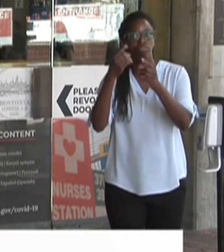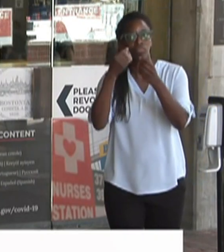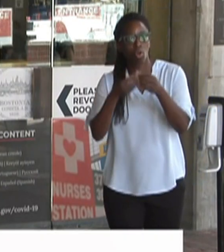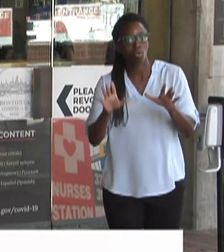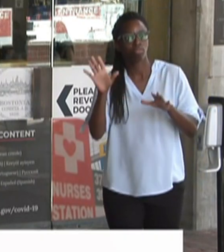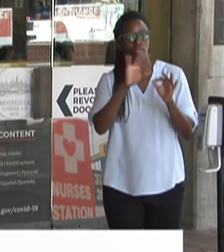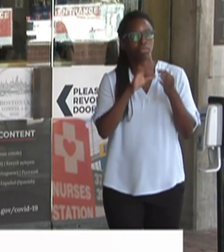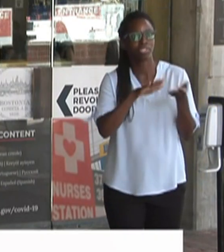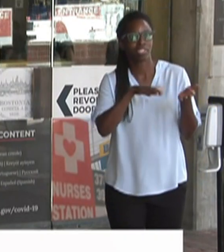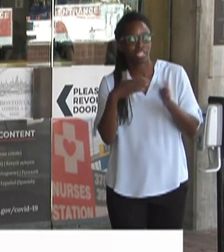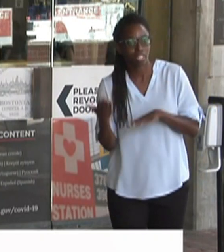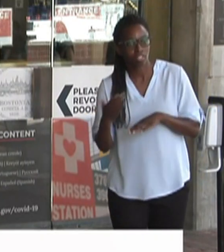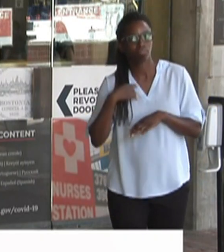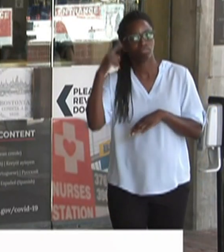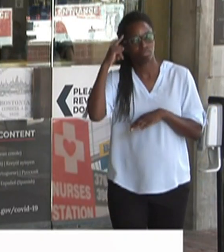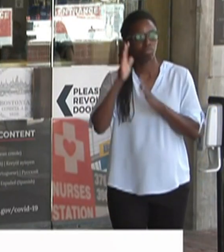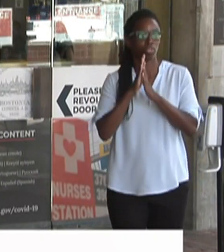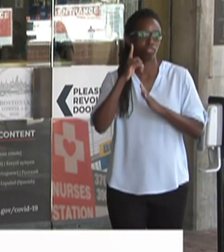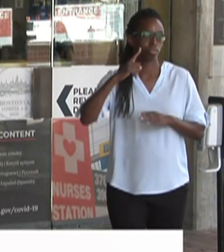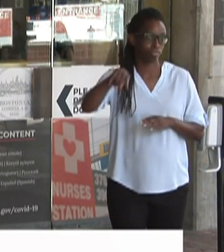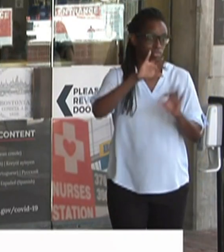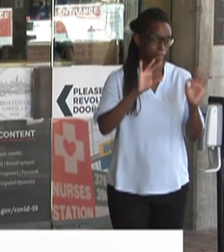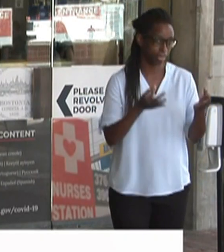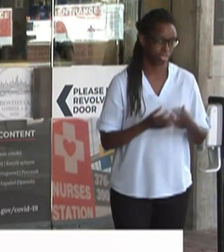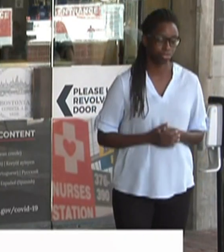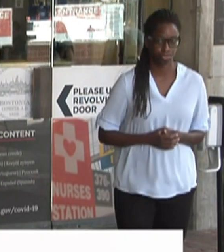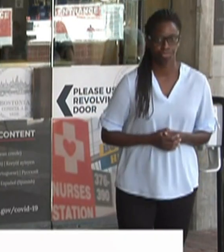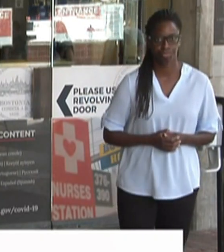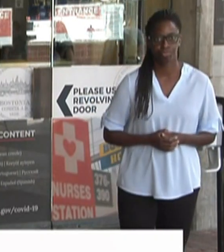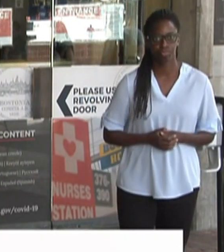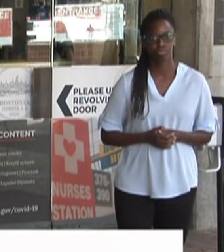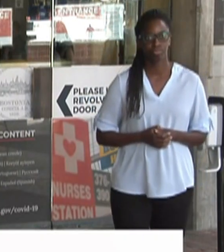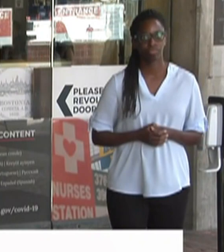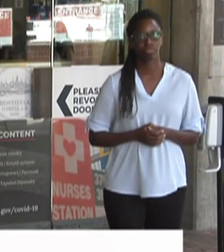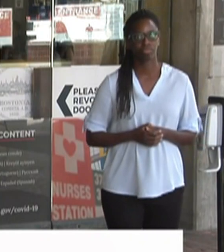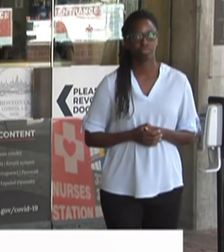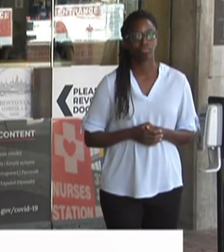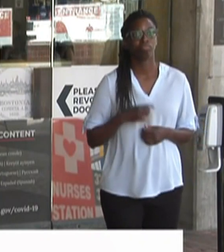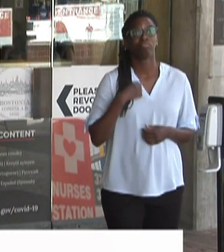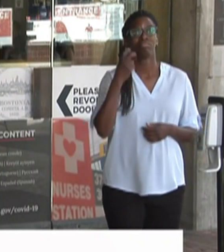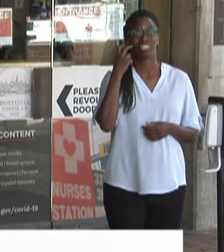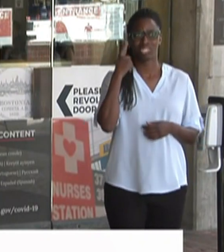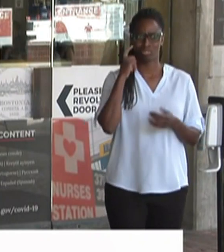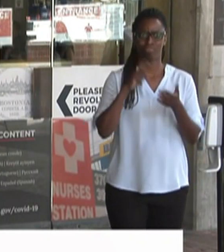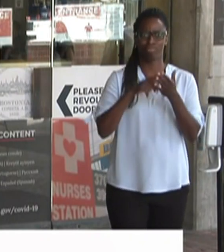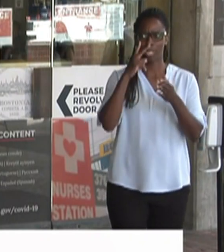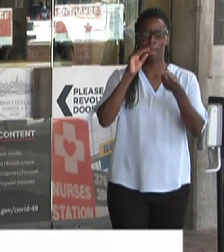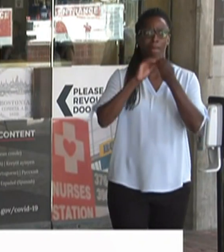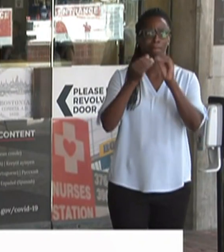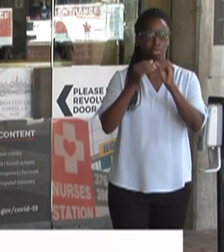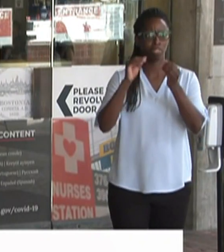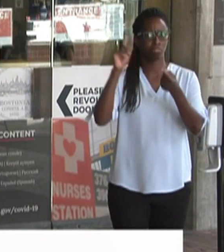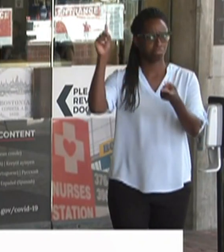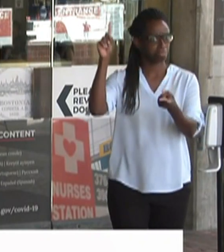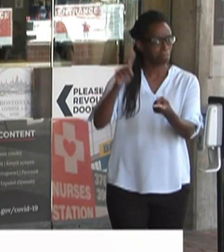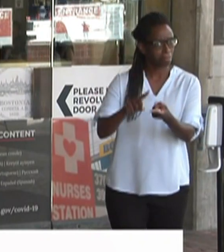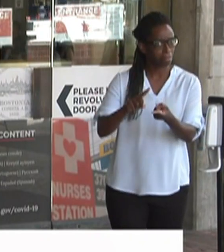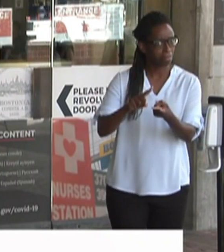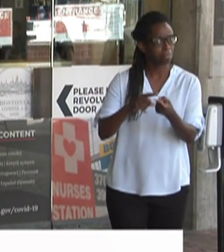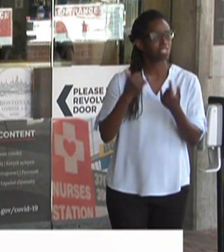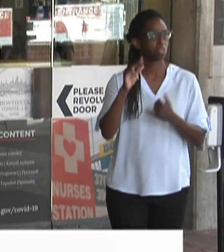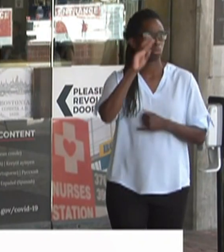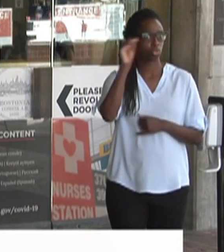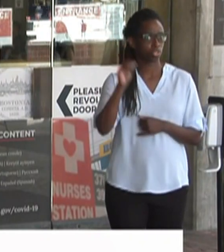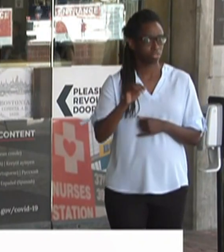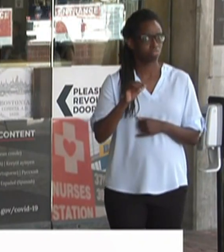2.3%, which is down from 2.7%, so we saw a nice little decrease there. The cumulative positive rate since the beginning of the